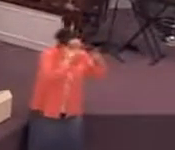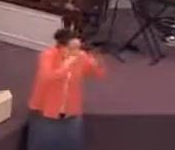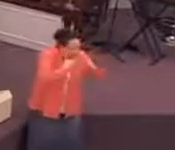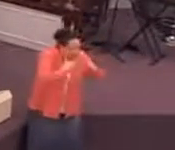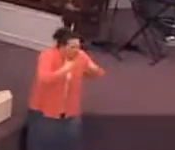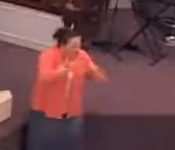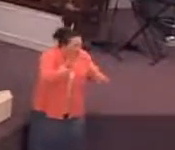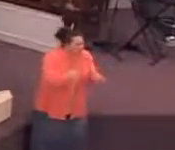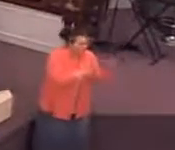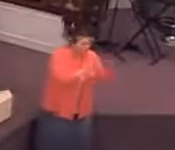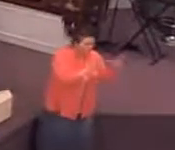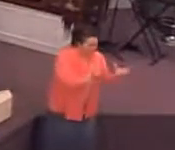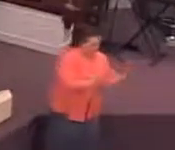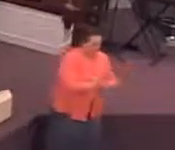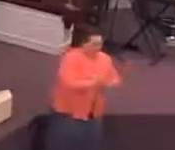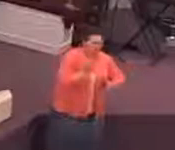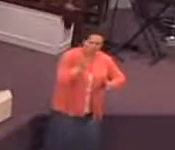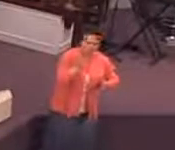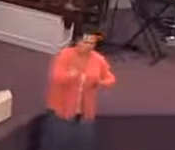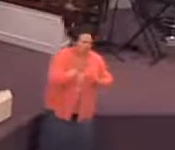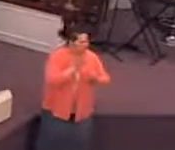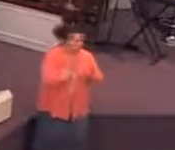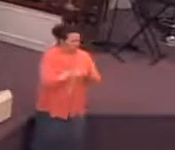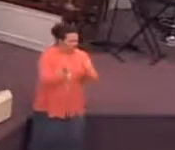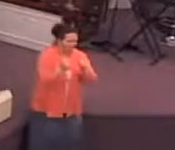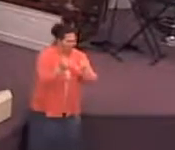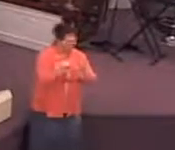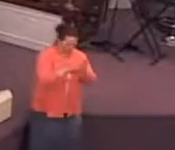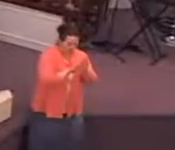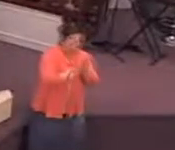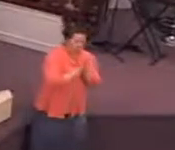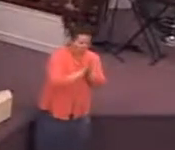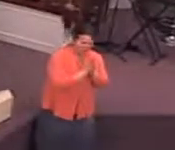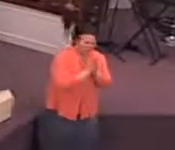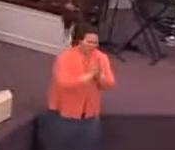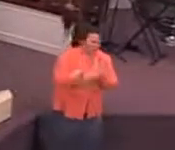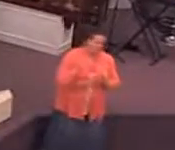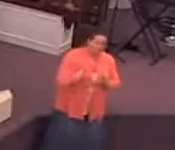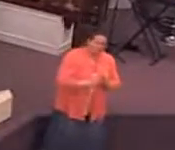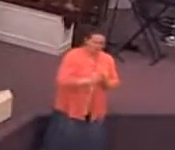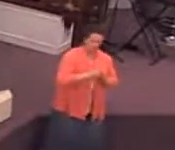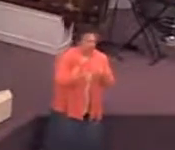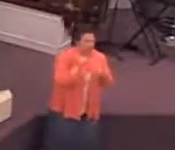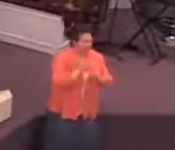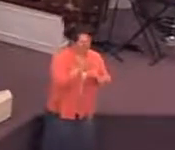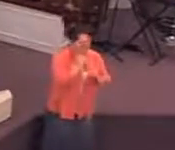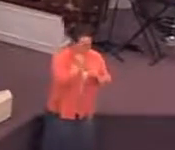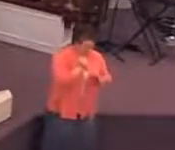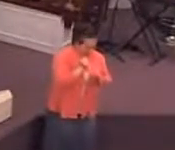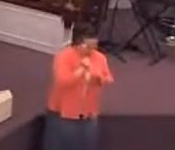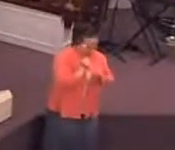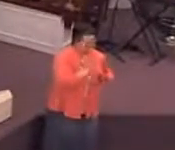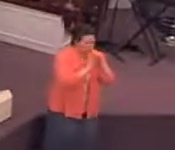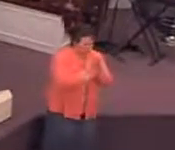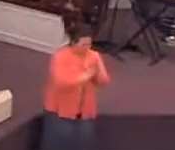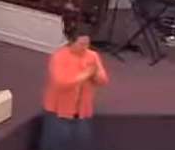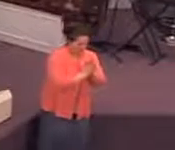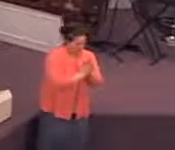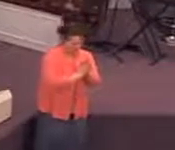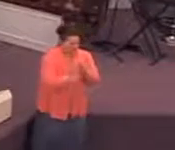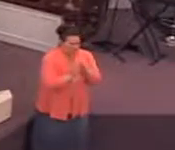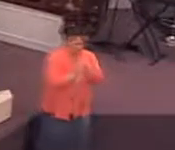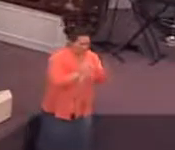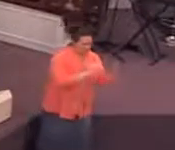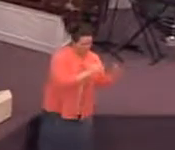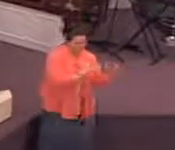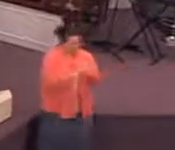awesome power in prayer, and we need to do the very best we can, because what we're fighting against tonight, it